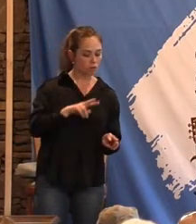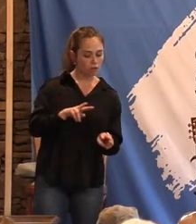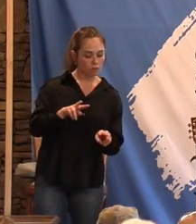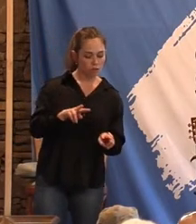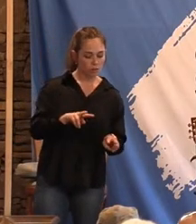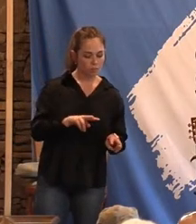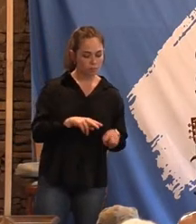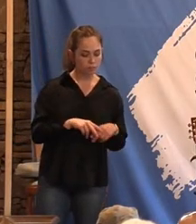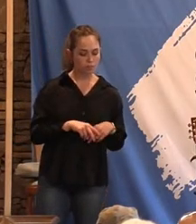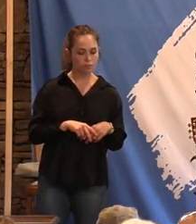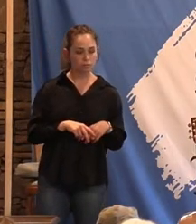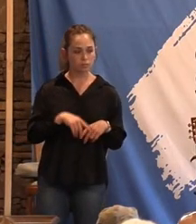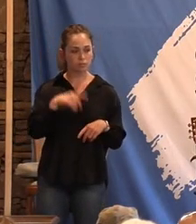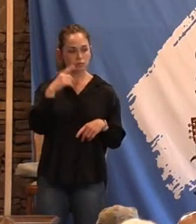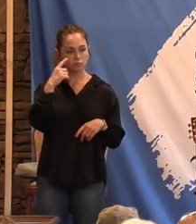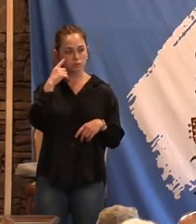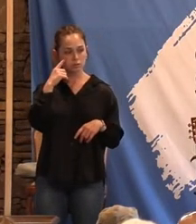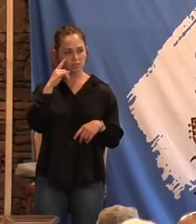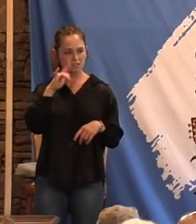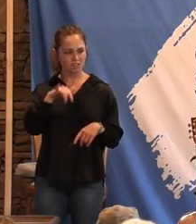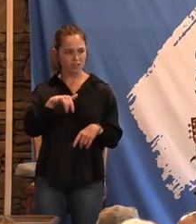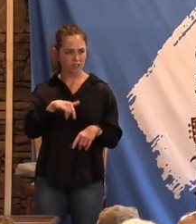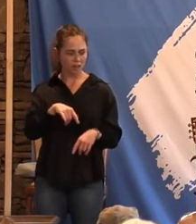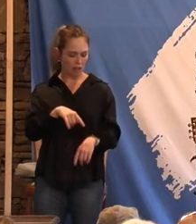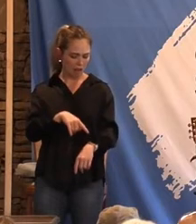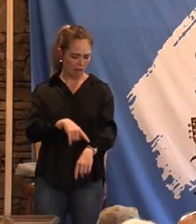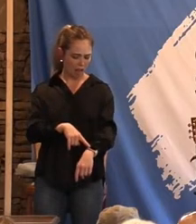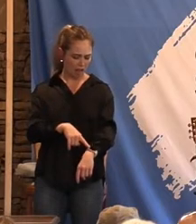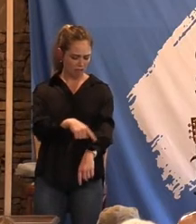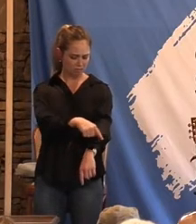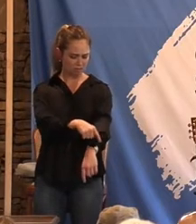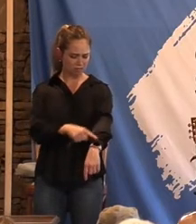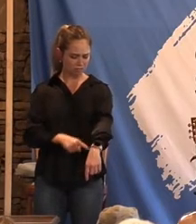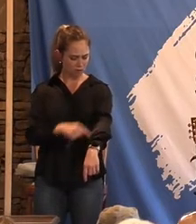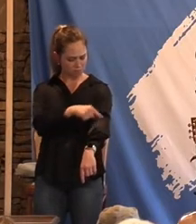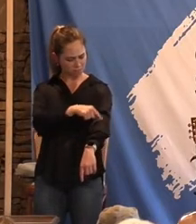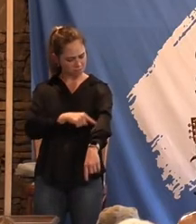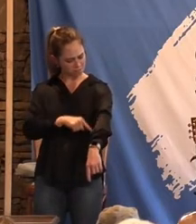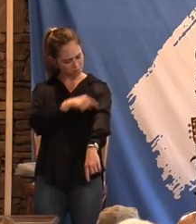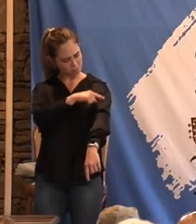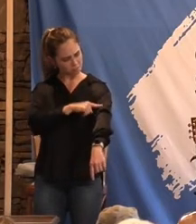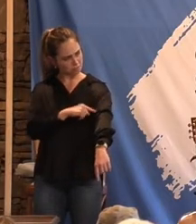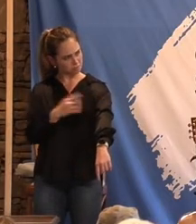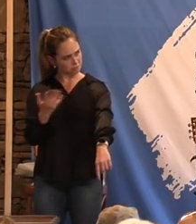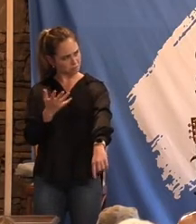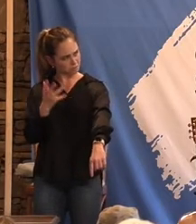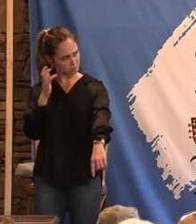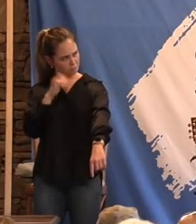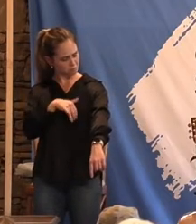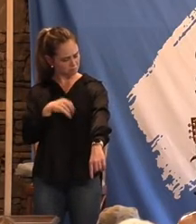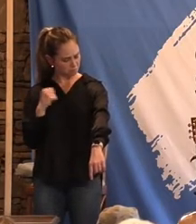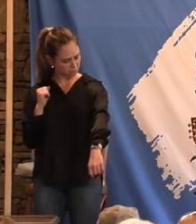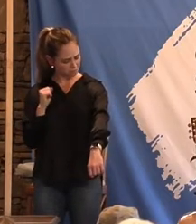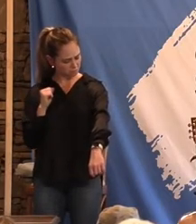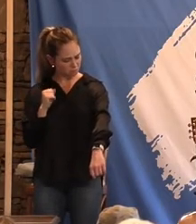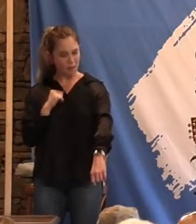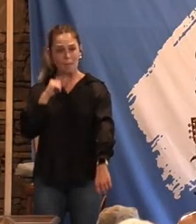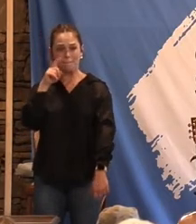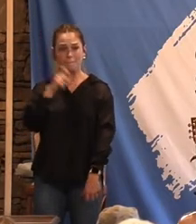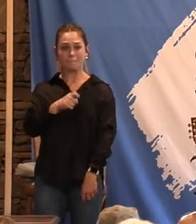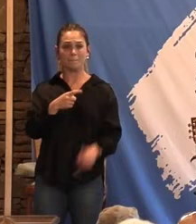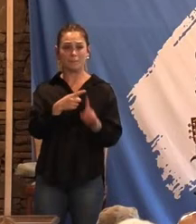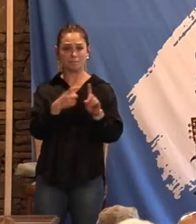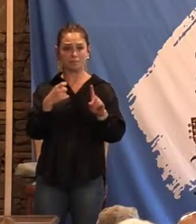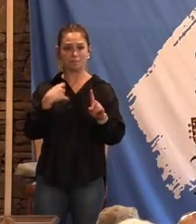thought, "What is this? What are these stripes on me? Oh, my goodness. It must be from